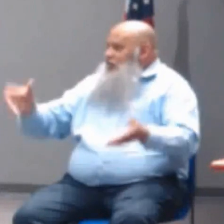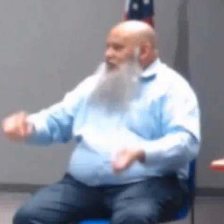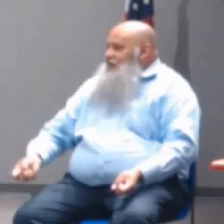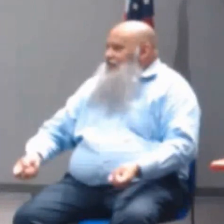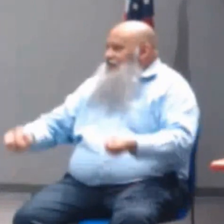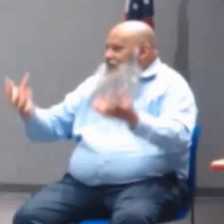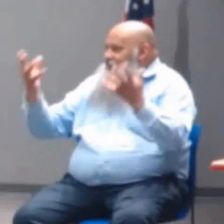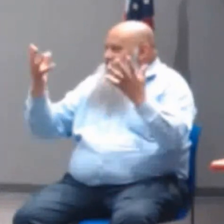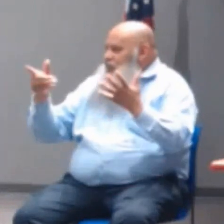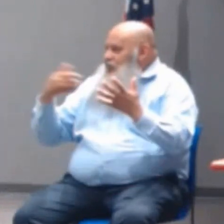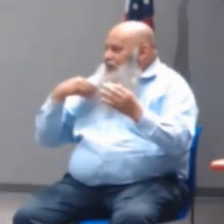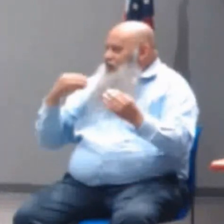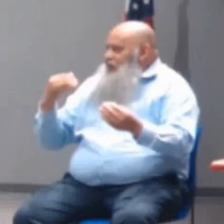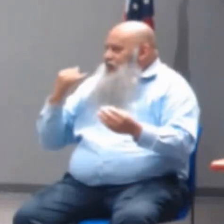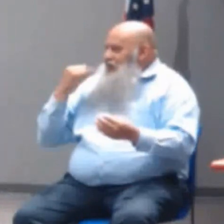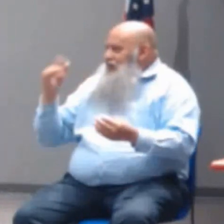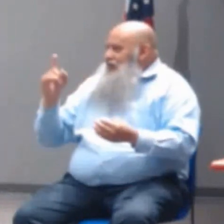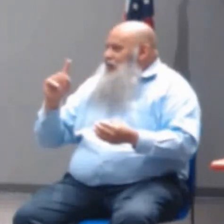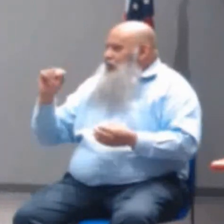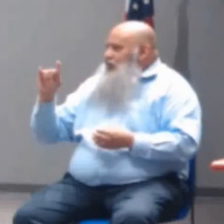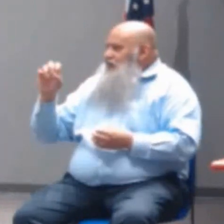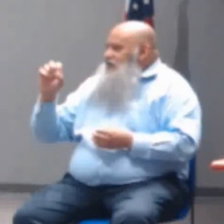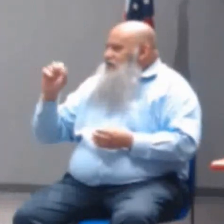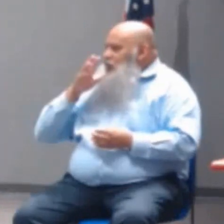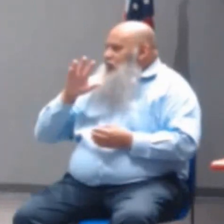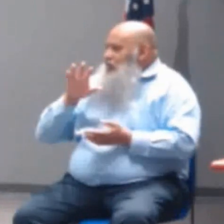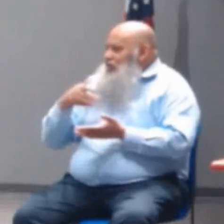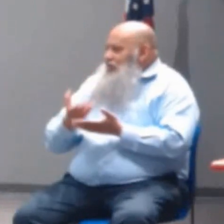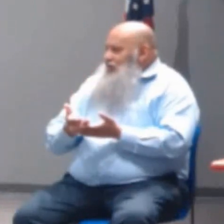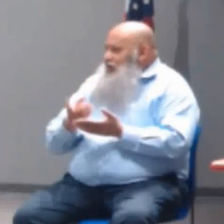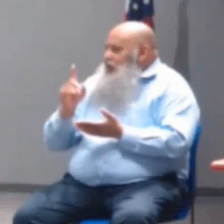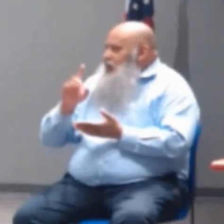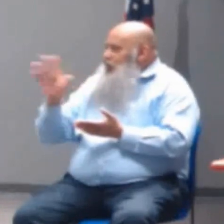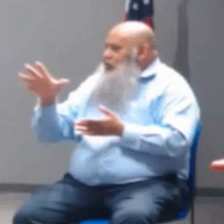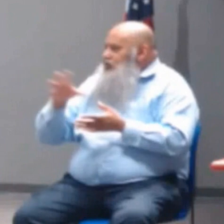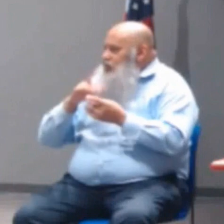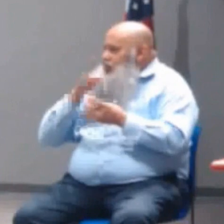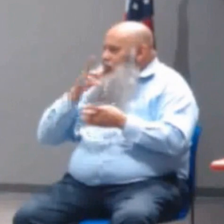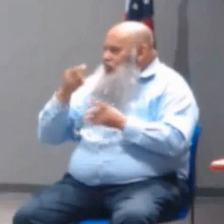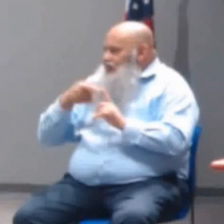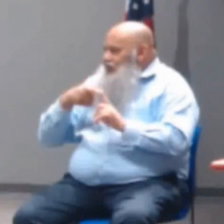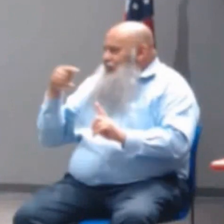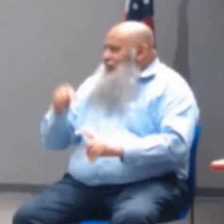air and you have no idea where the tiles are going to land or where your story will go from there.